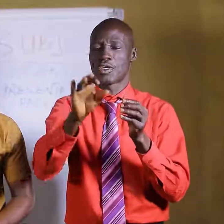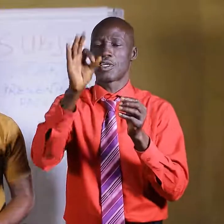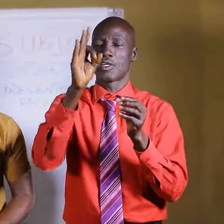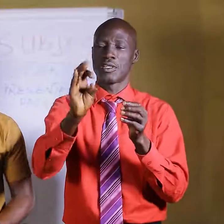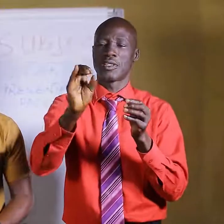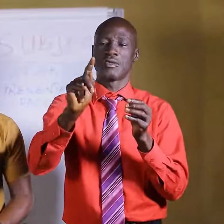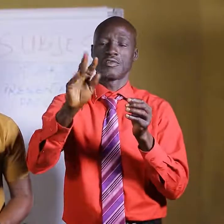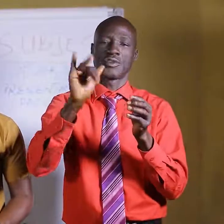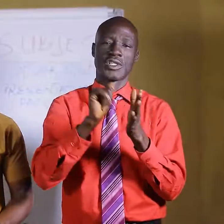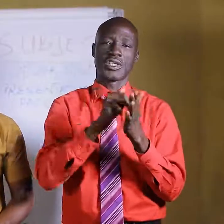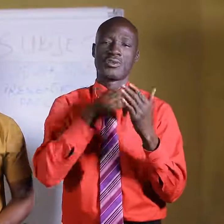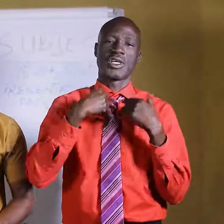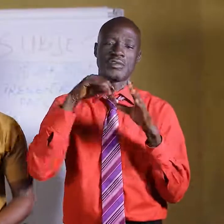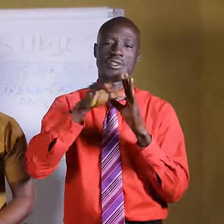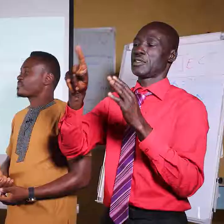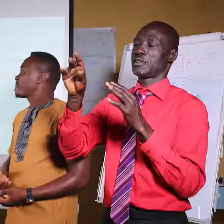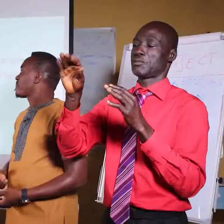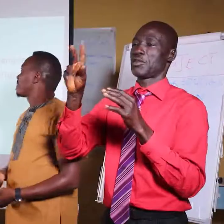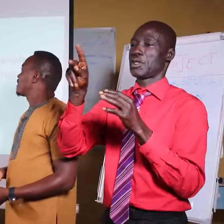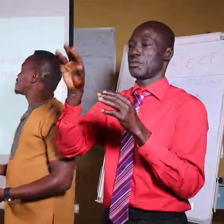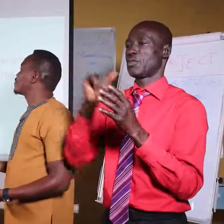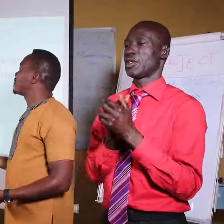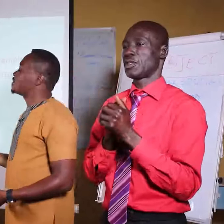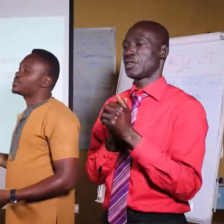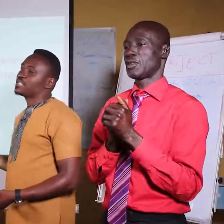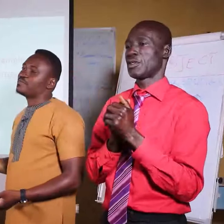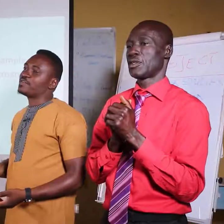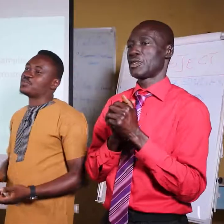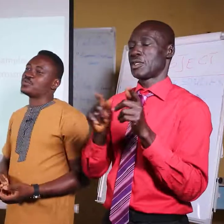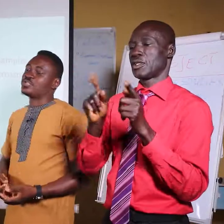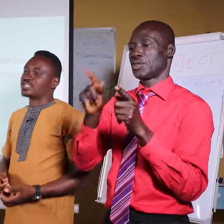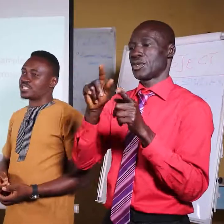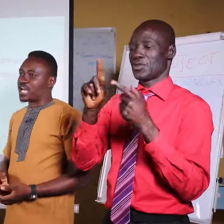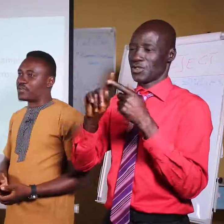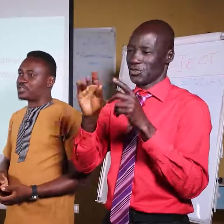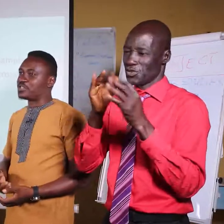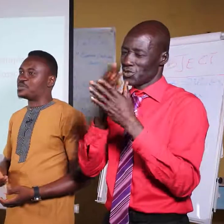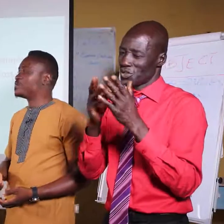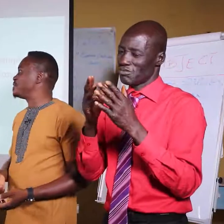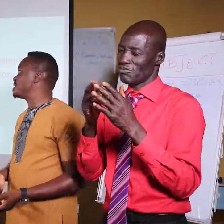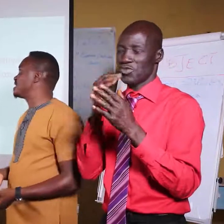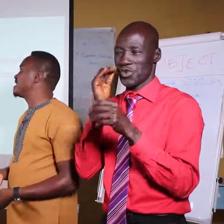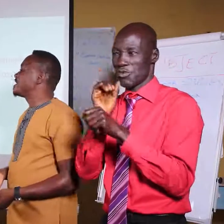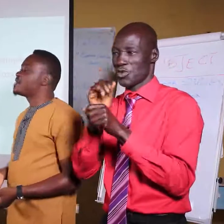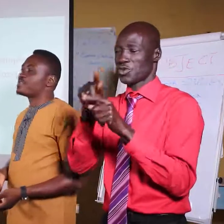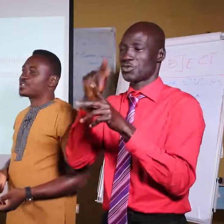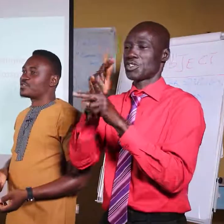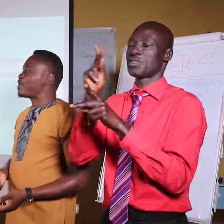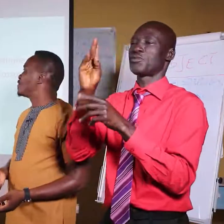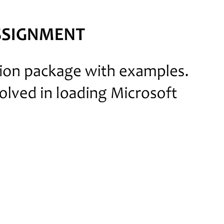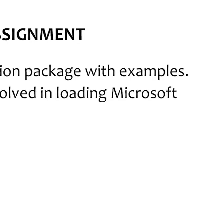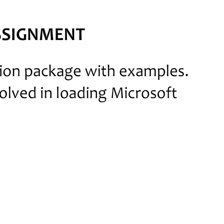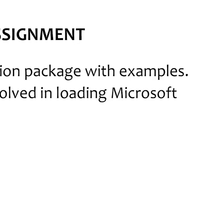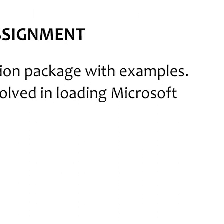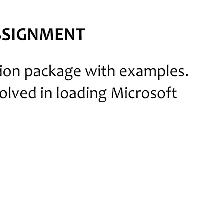in PowerPoint. So I'm going to be leaving you with this assignment to keep you busy. First of